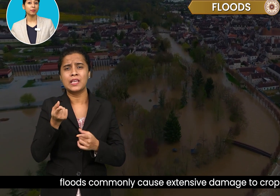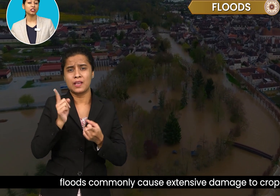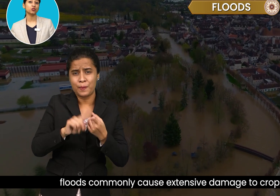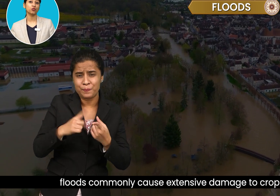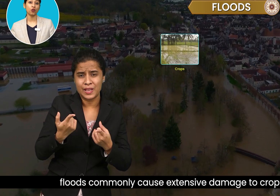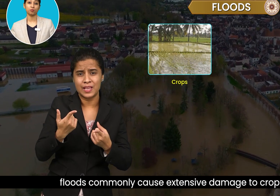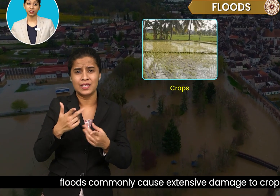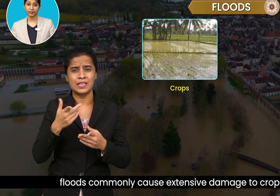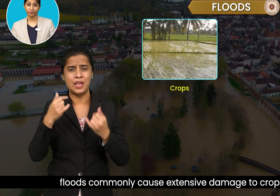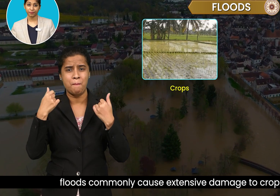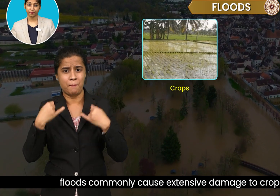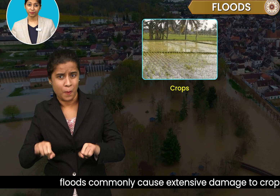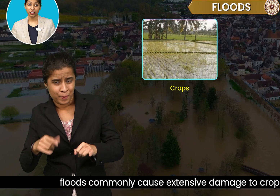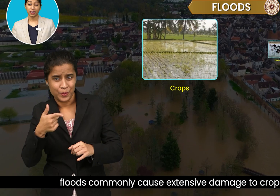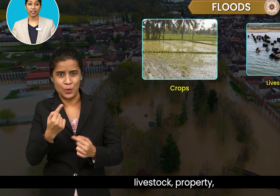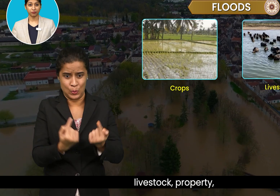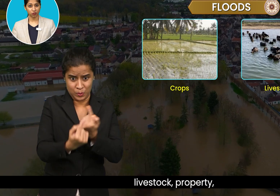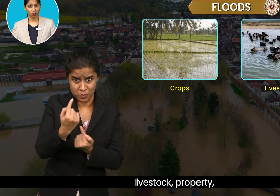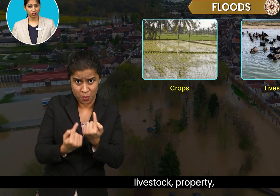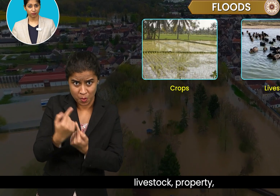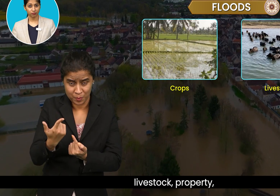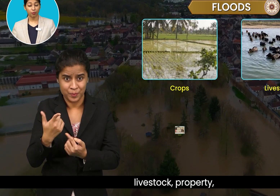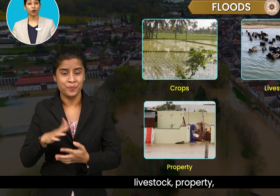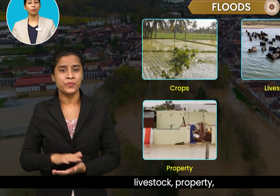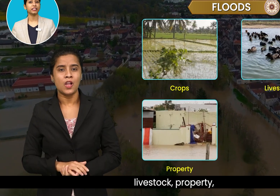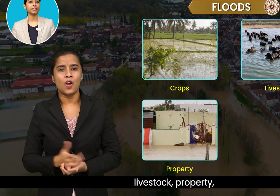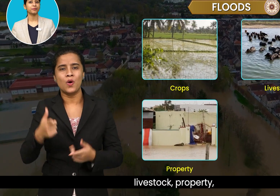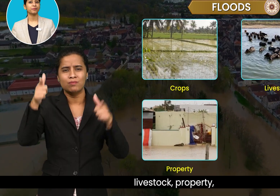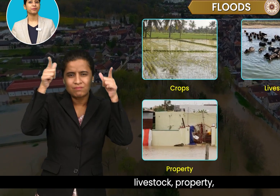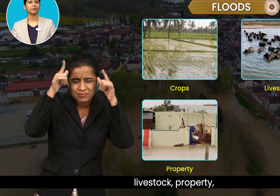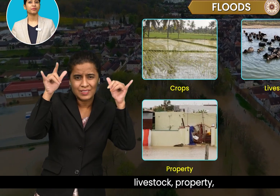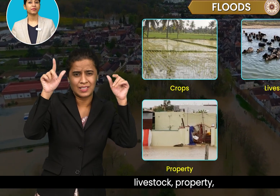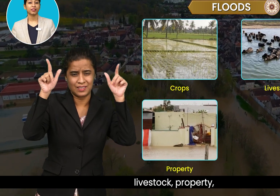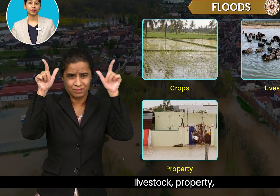extensive damage to crops, livestock, property,